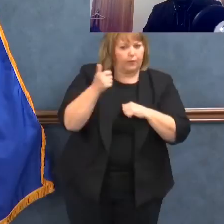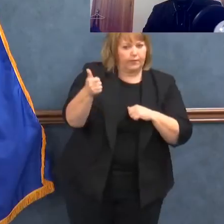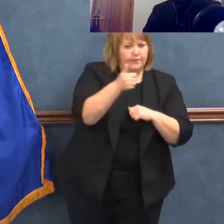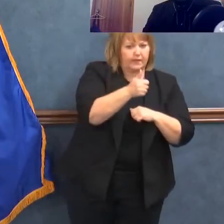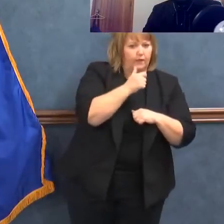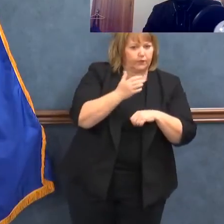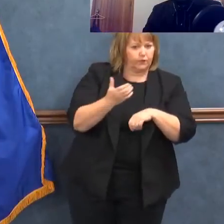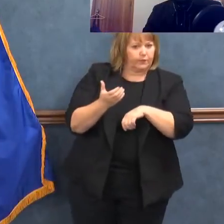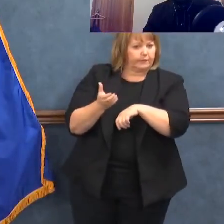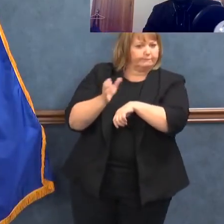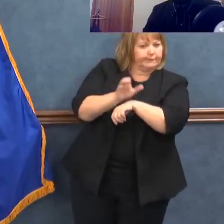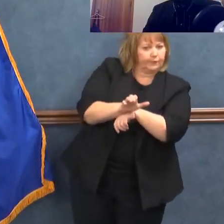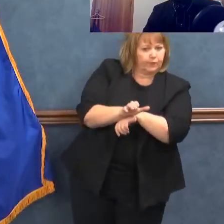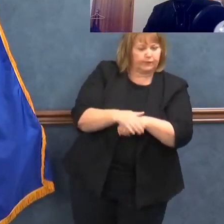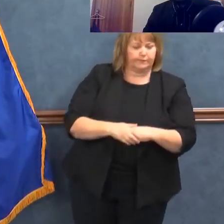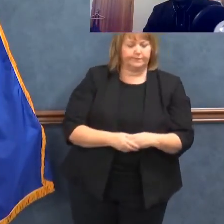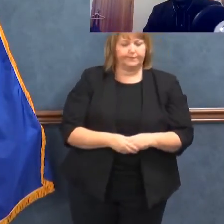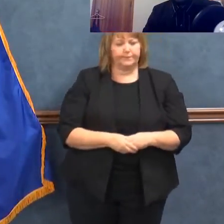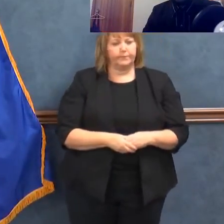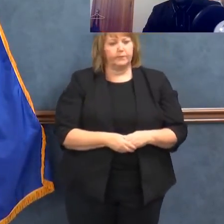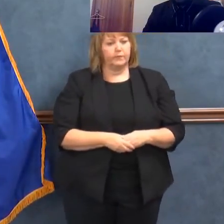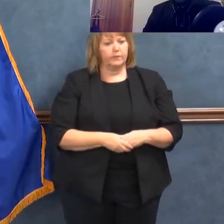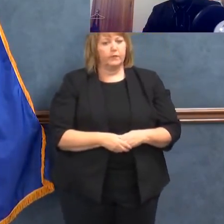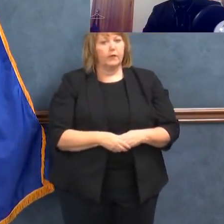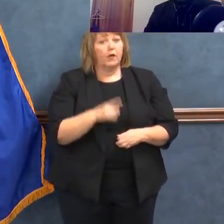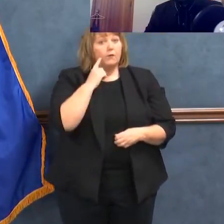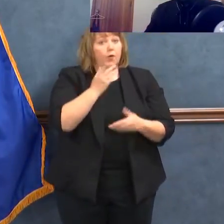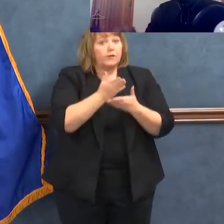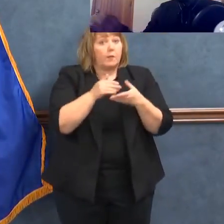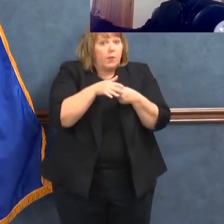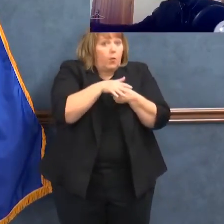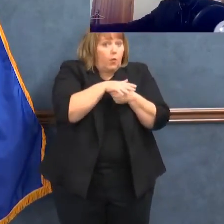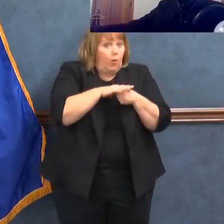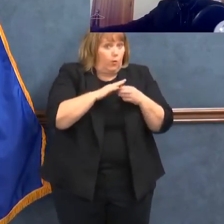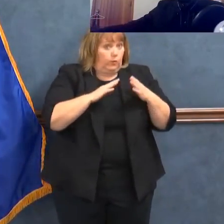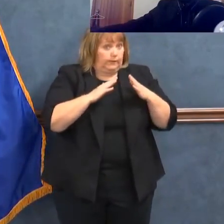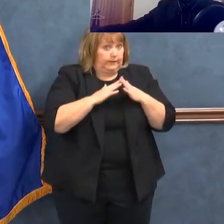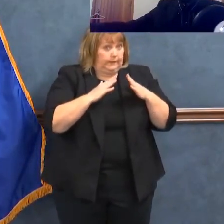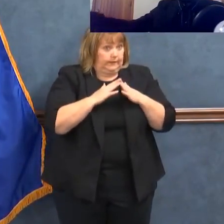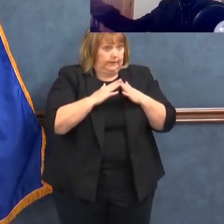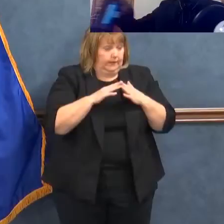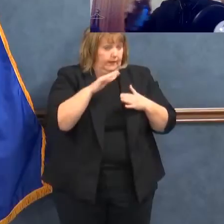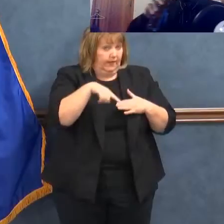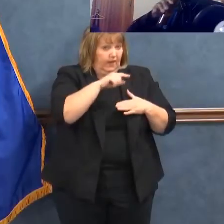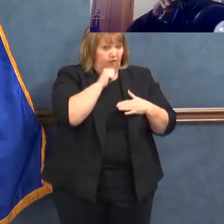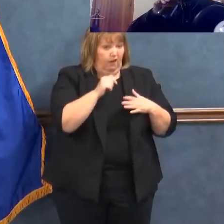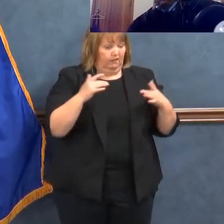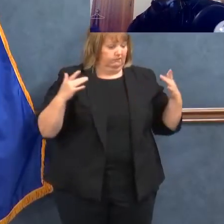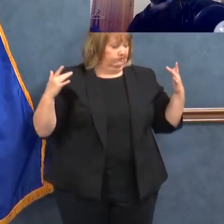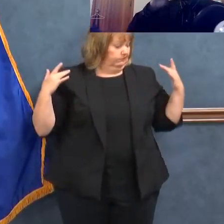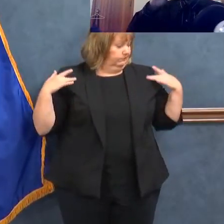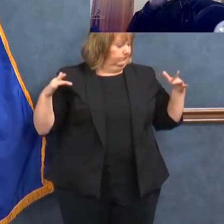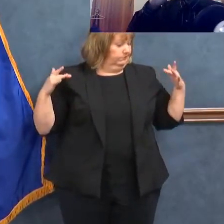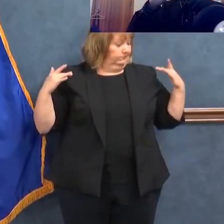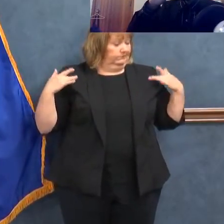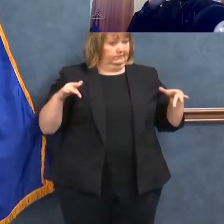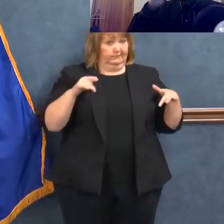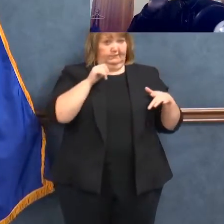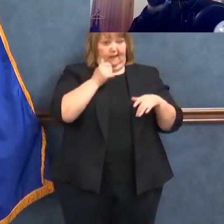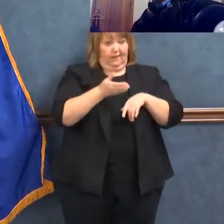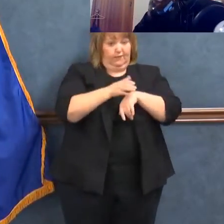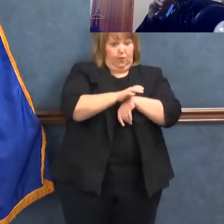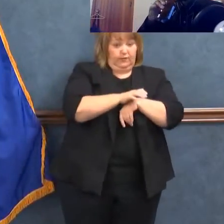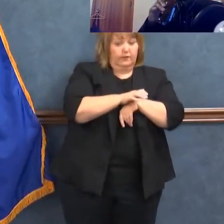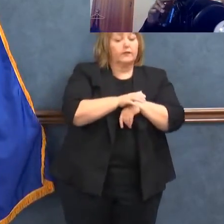as for those municipal governments, the ones that aren't doing their part, please know that the state will be reaching out to you this